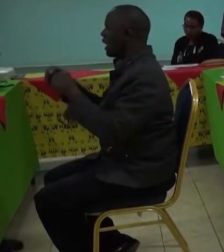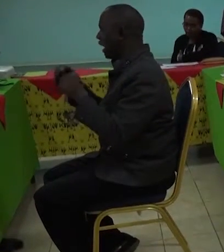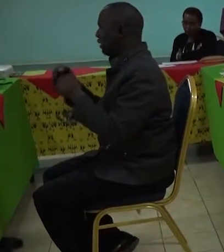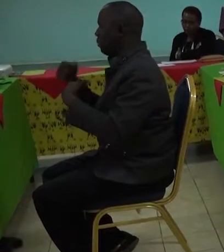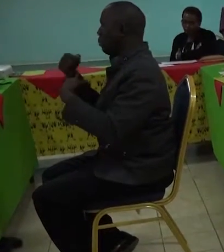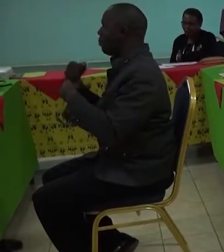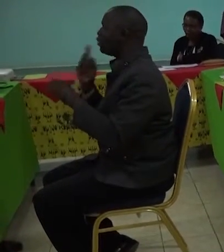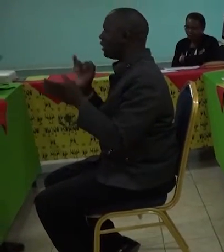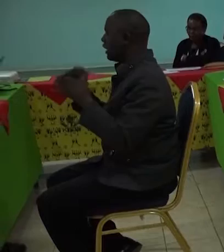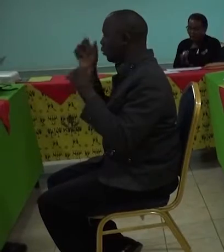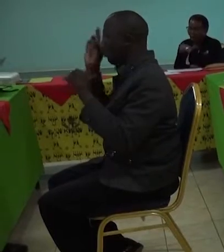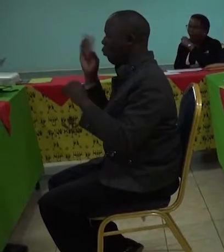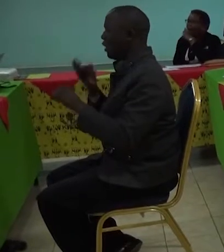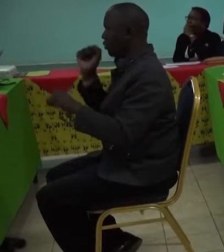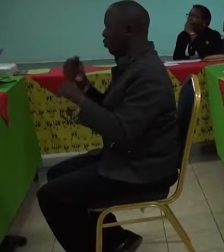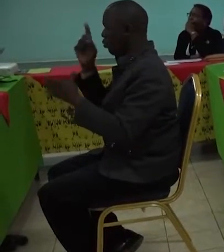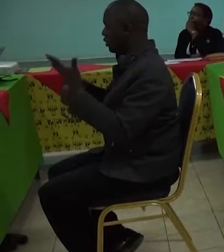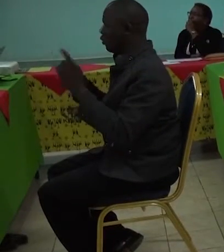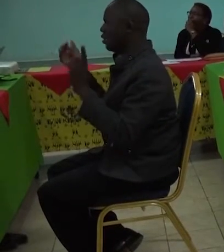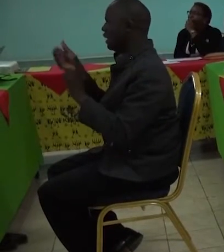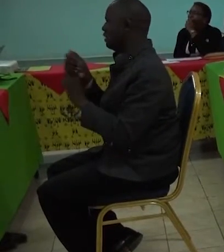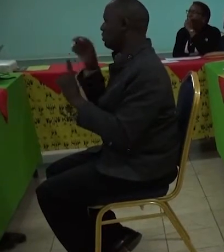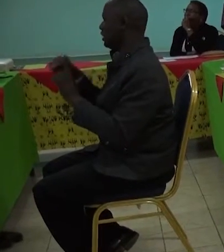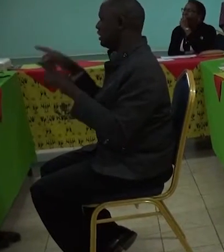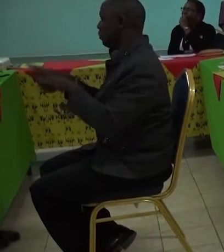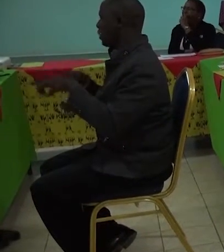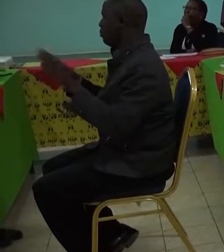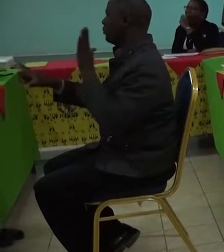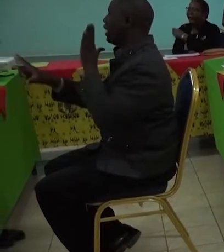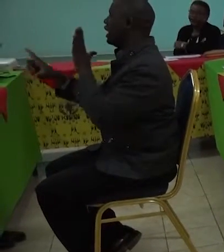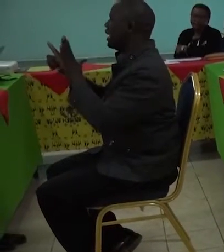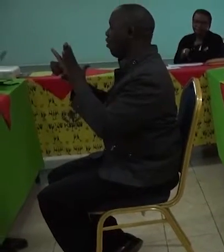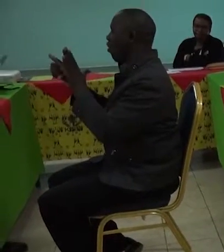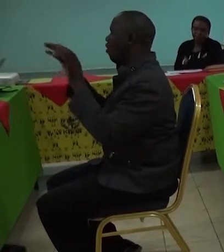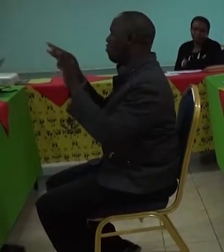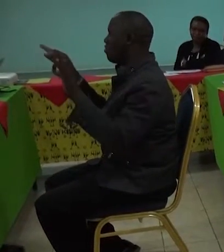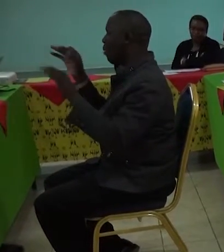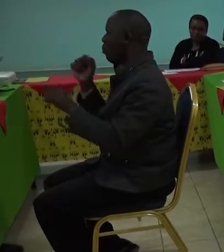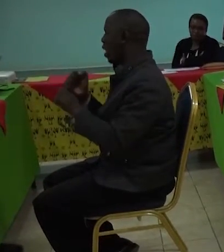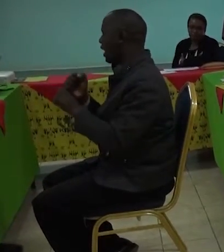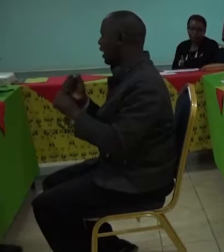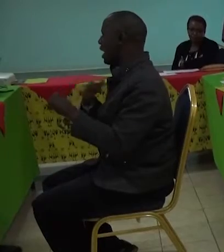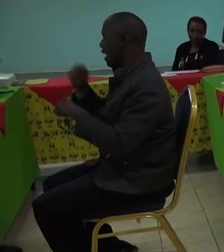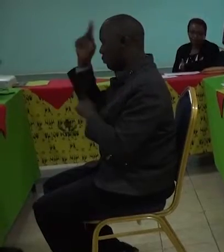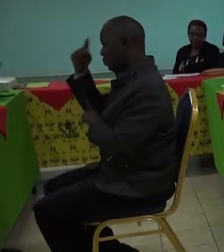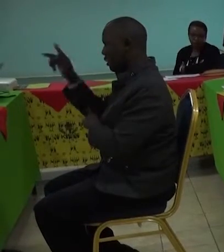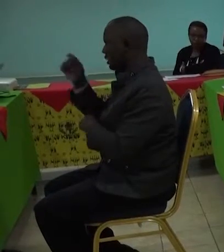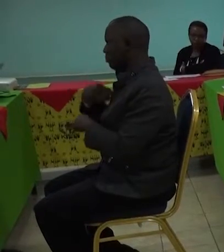She also was able to give us the legal framework and the policy, and I think that was